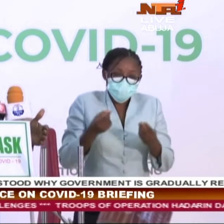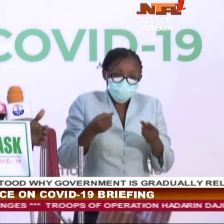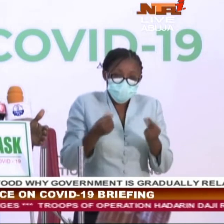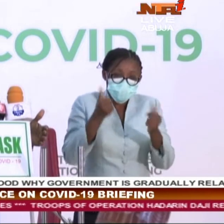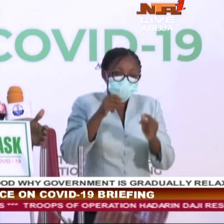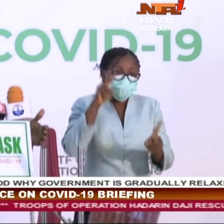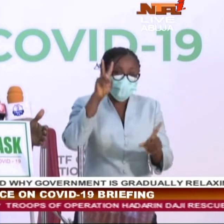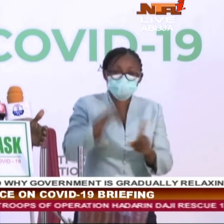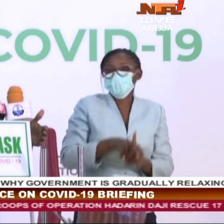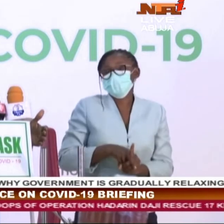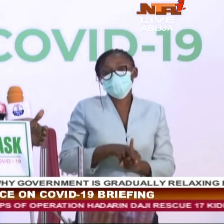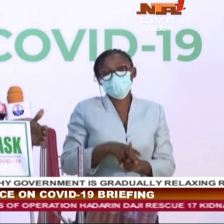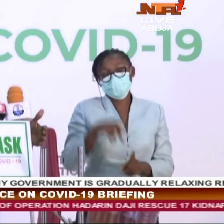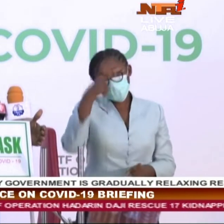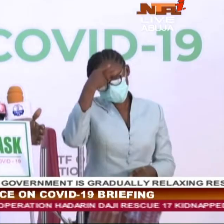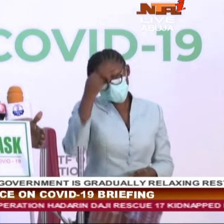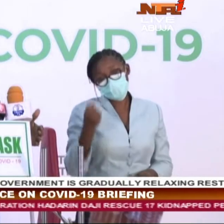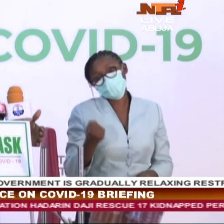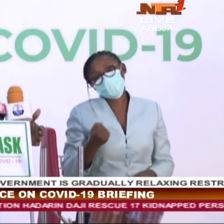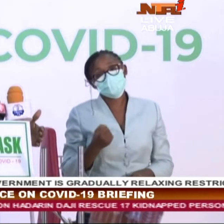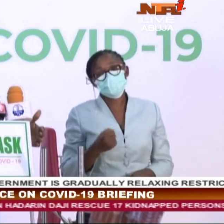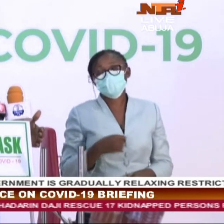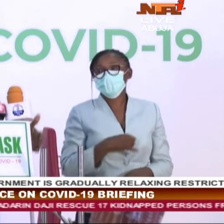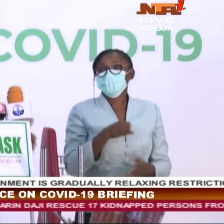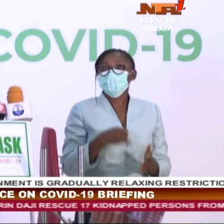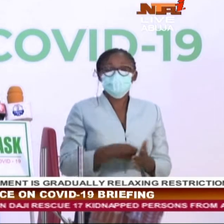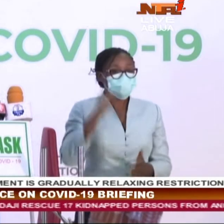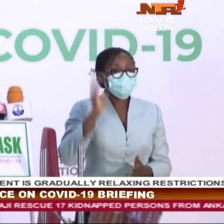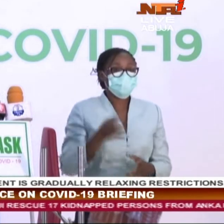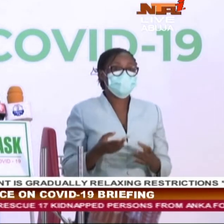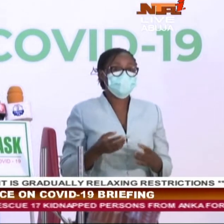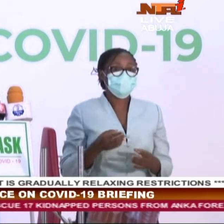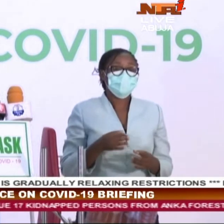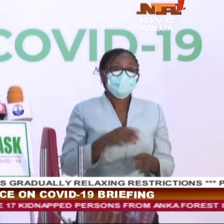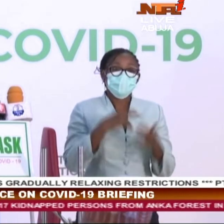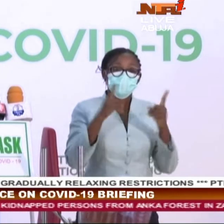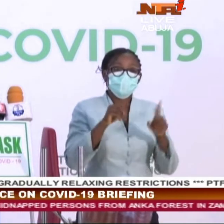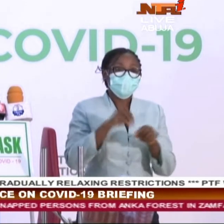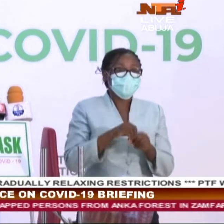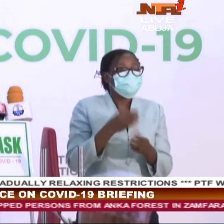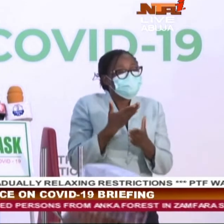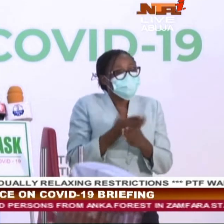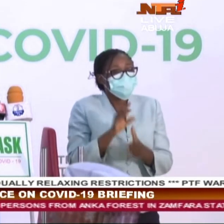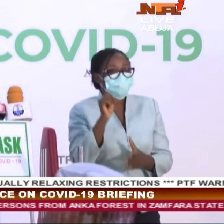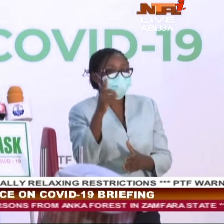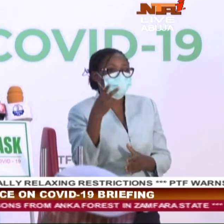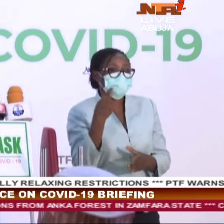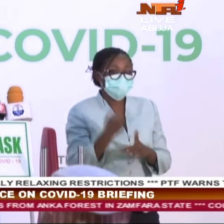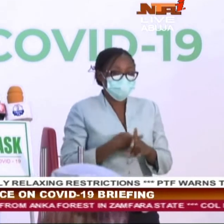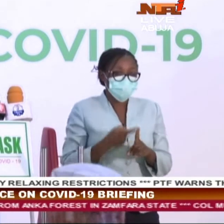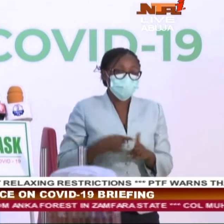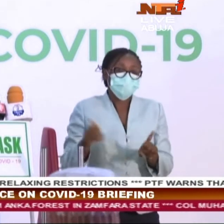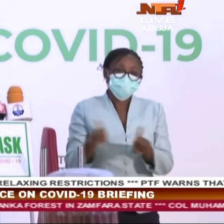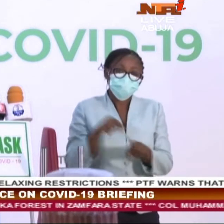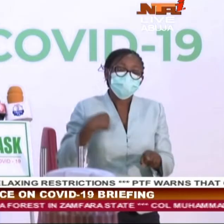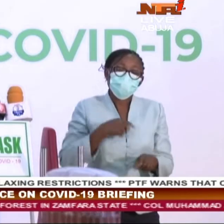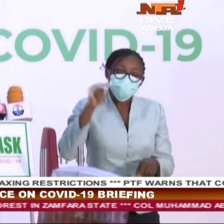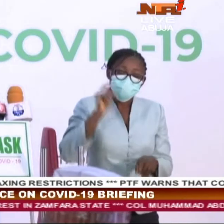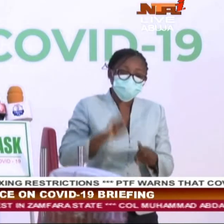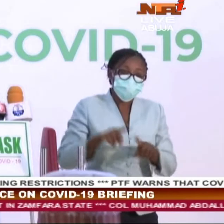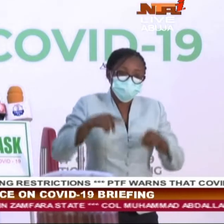lifespan of the plan is supposed to be 12 months. So within 12 months, we must try as much as possible to